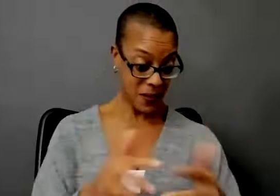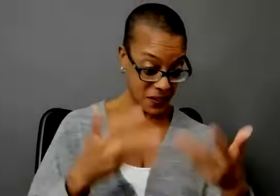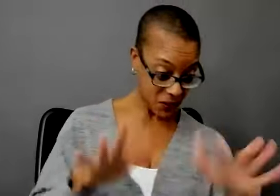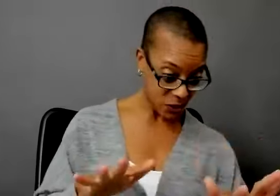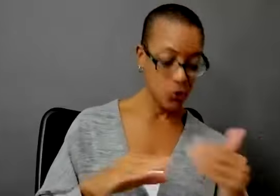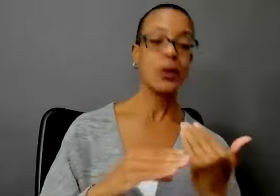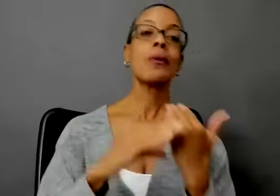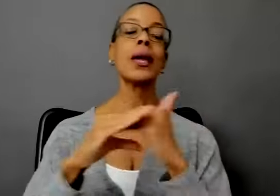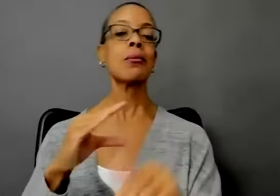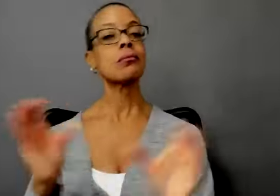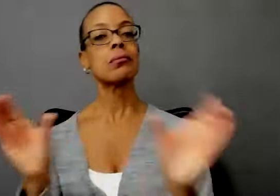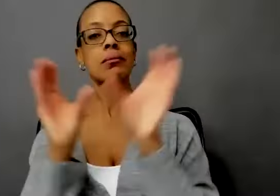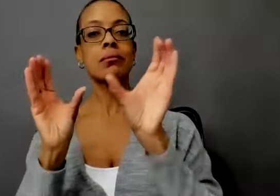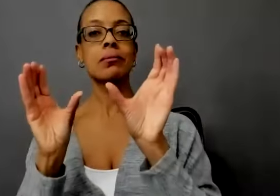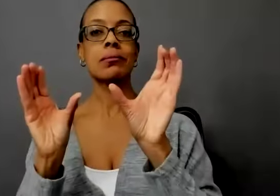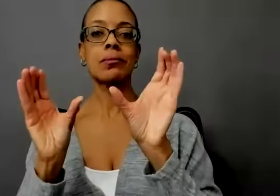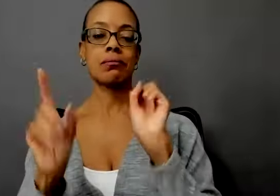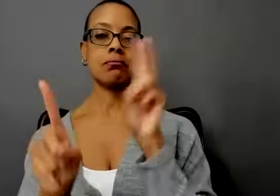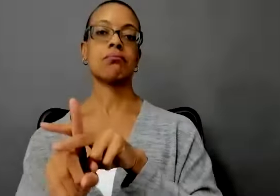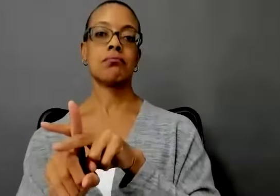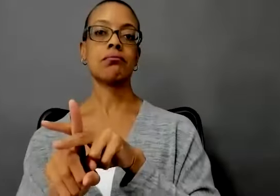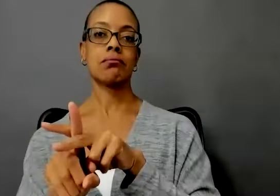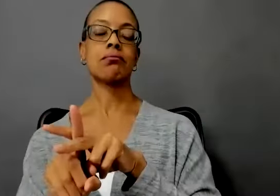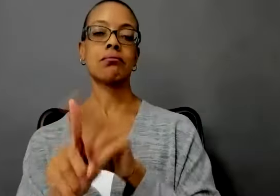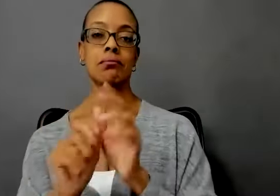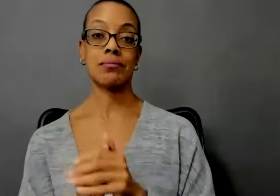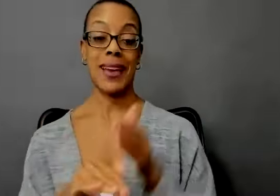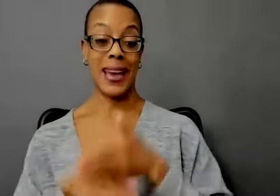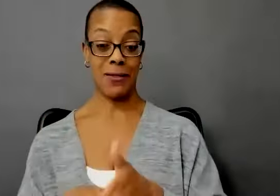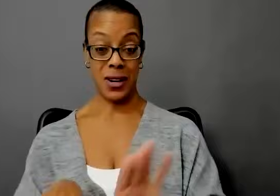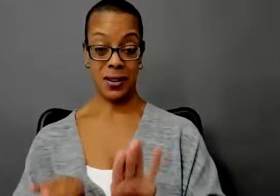participation. A link will automatically open in your browser after the event has ended.